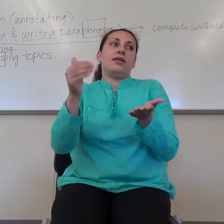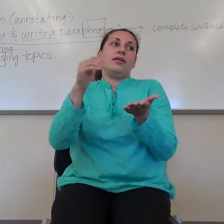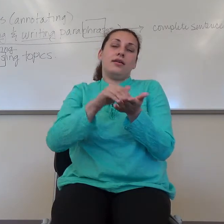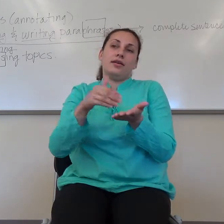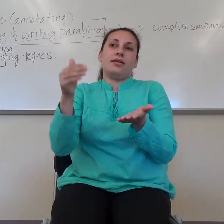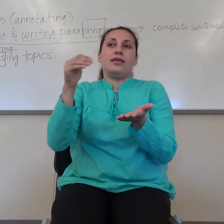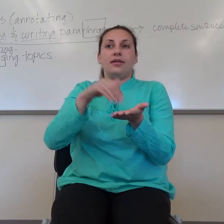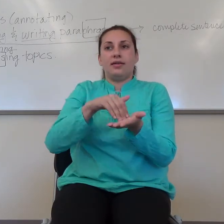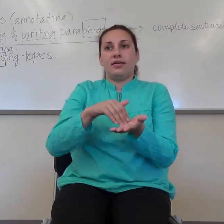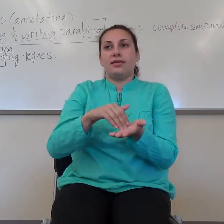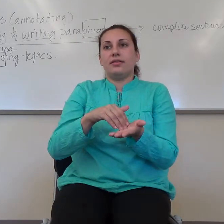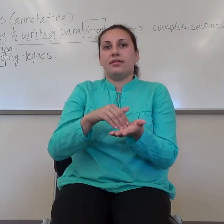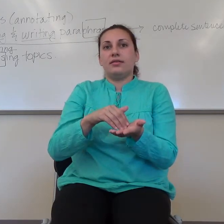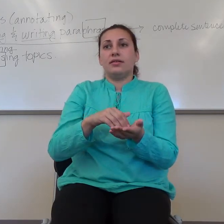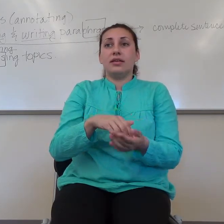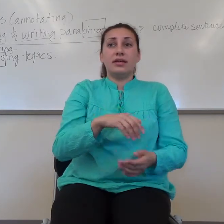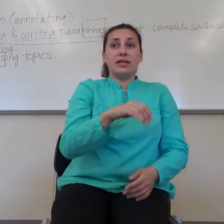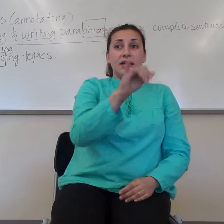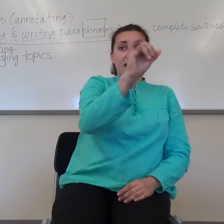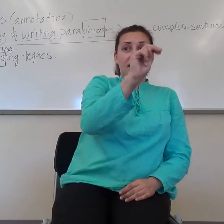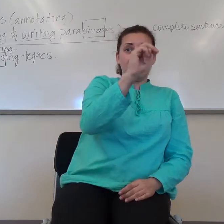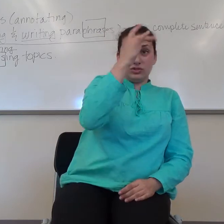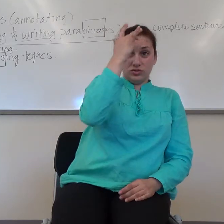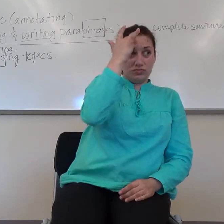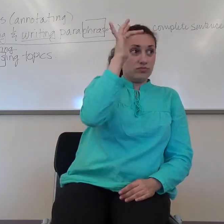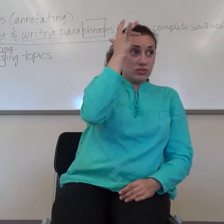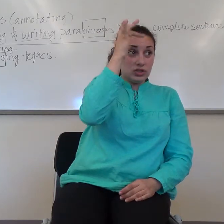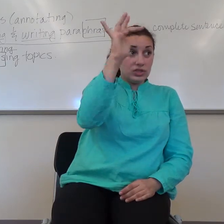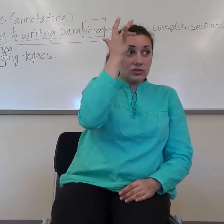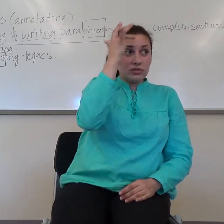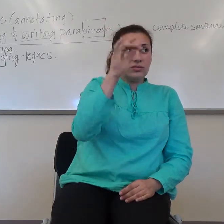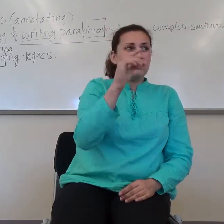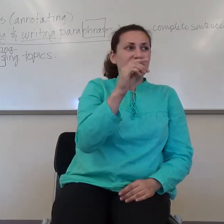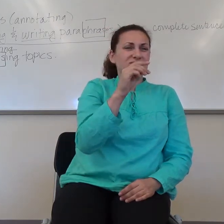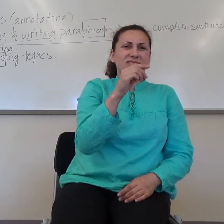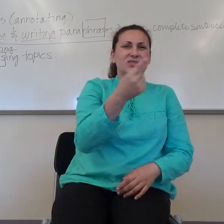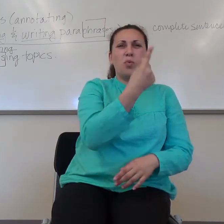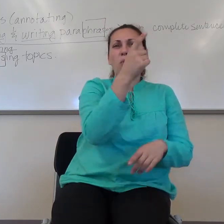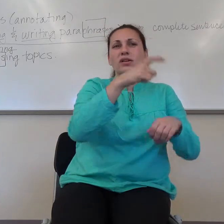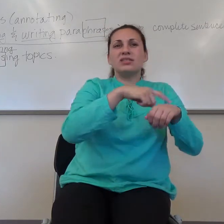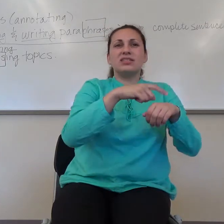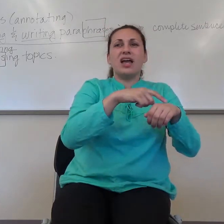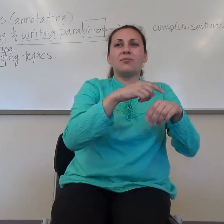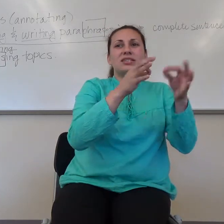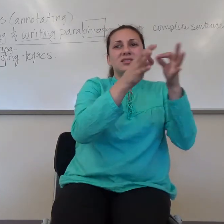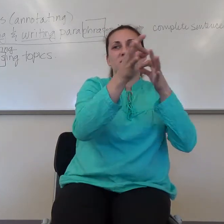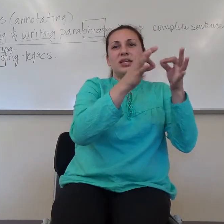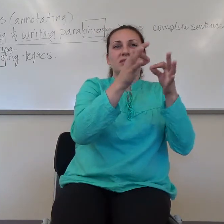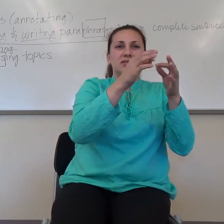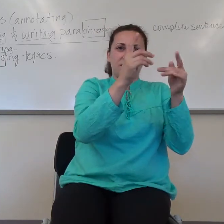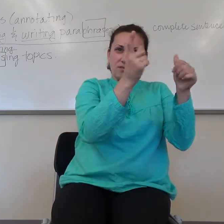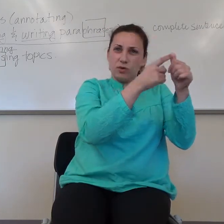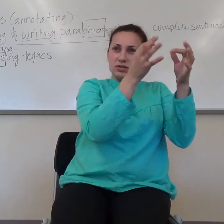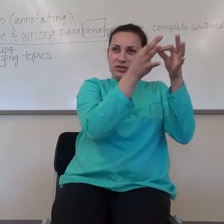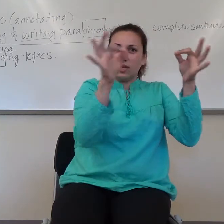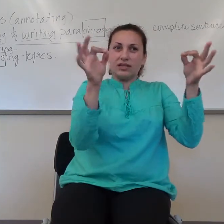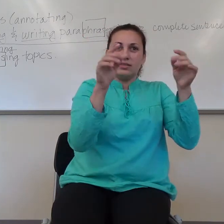up here. It talks about it up here. Then it starts talking about the electric. So you're looking for the thing that's repeated